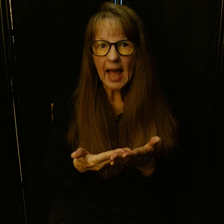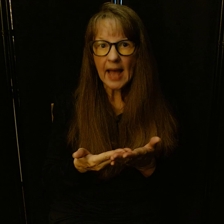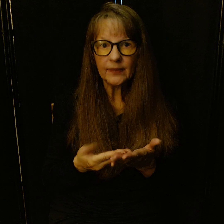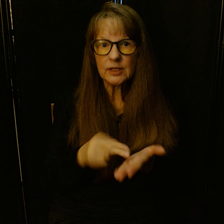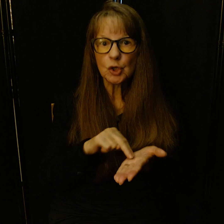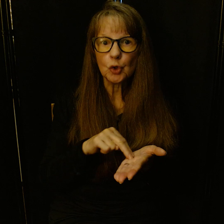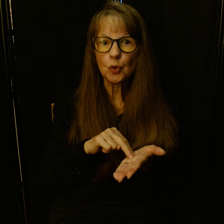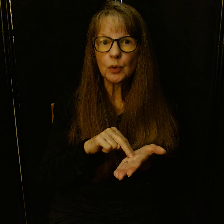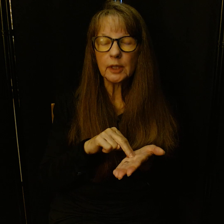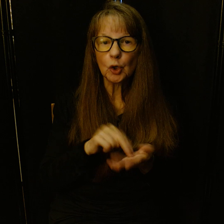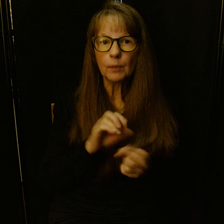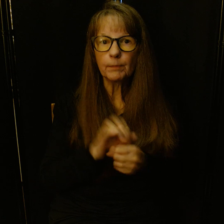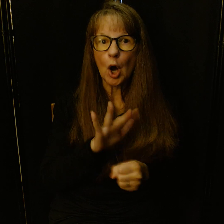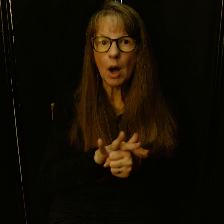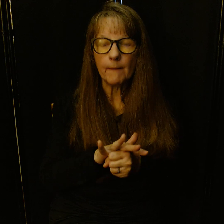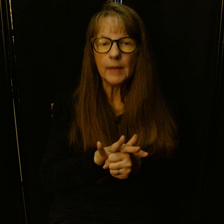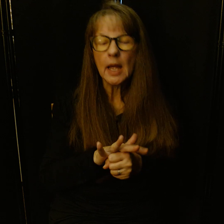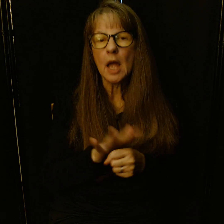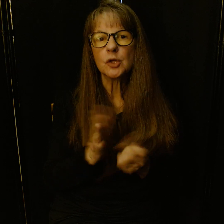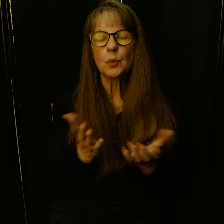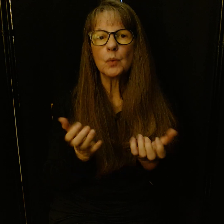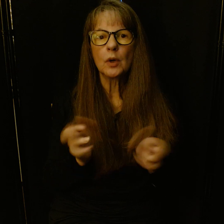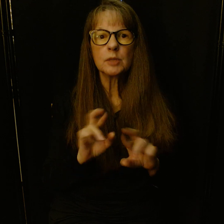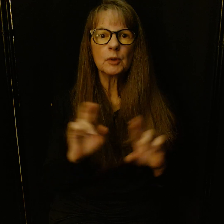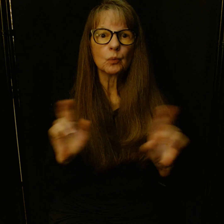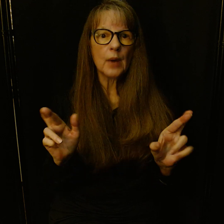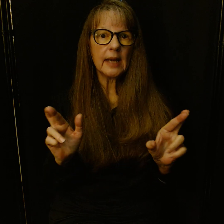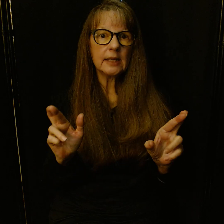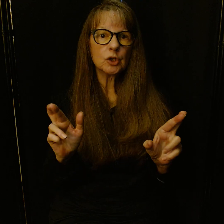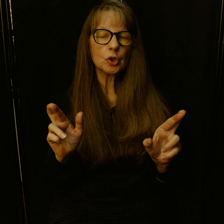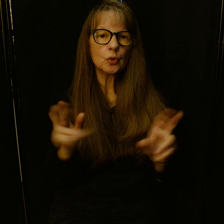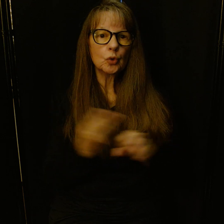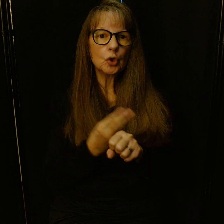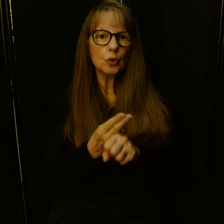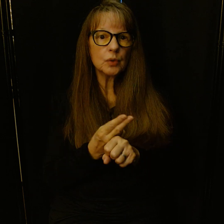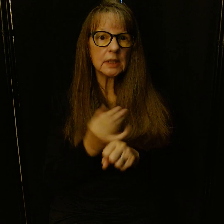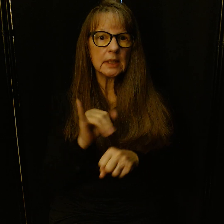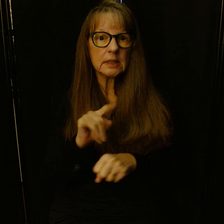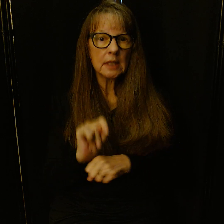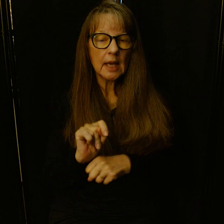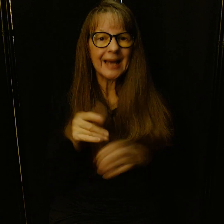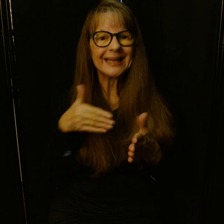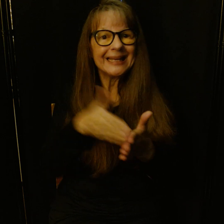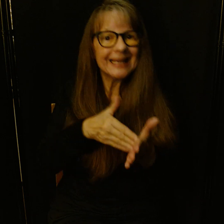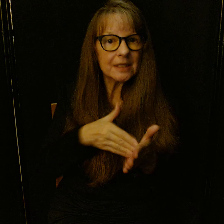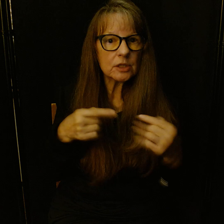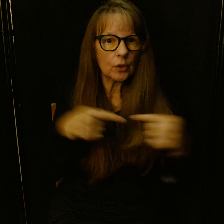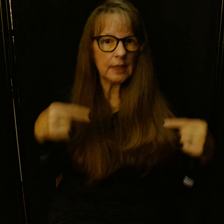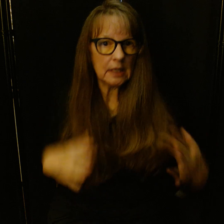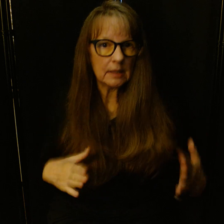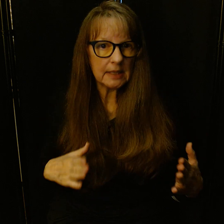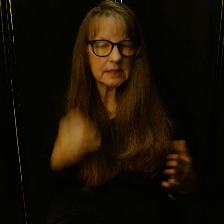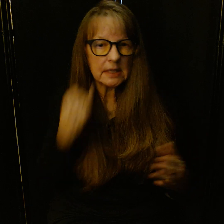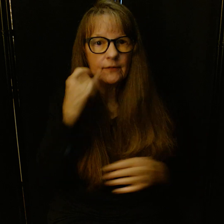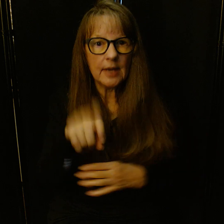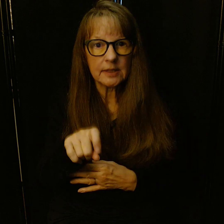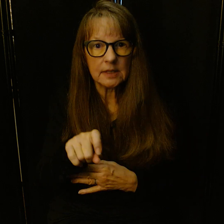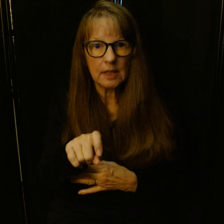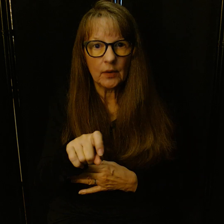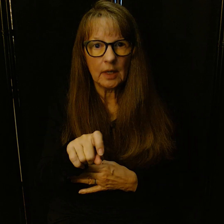this nuclear bomb. And so we wanted to be ready to use it against our enemies if necessary.